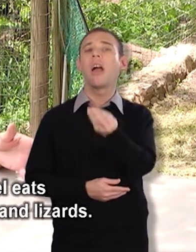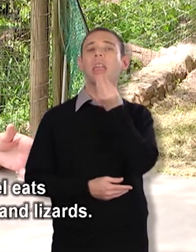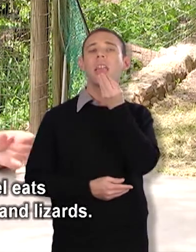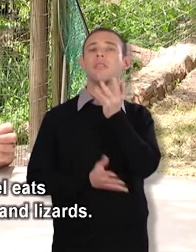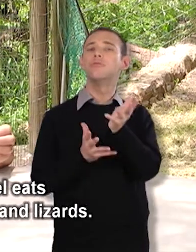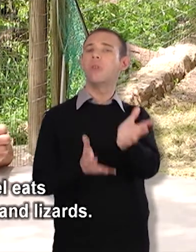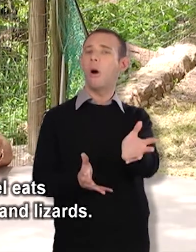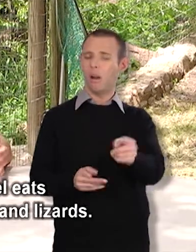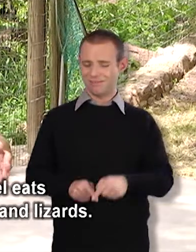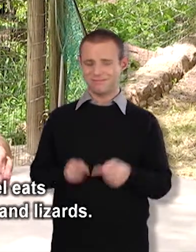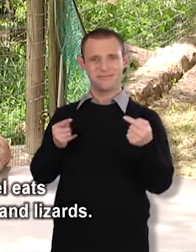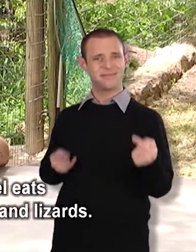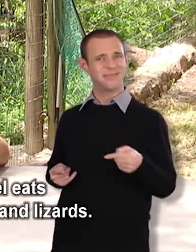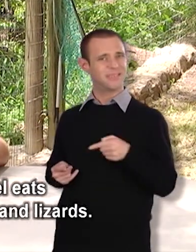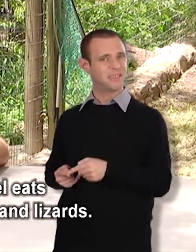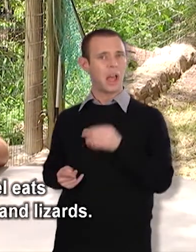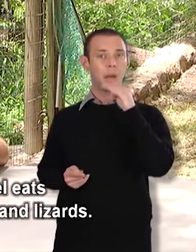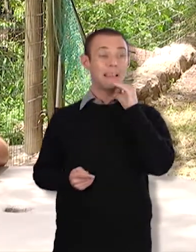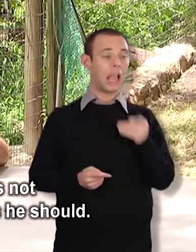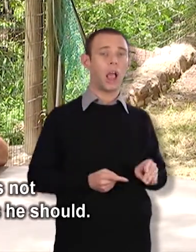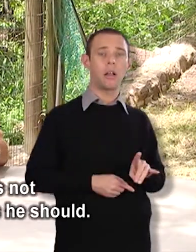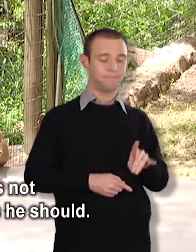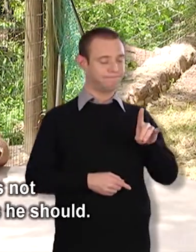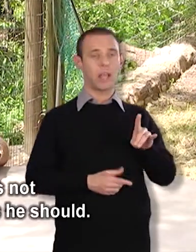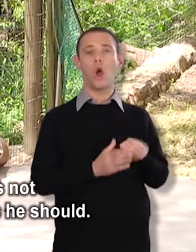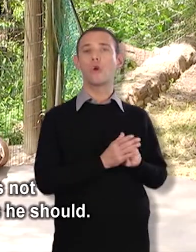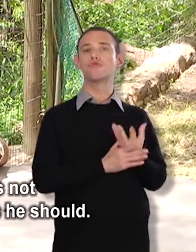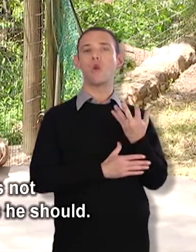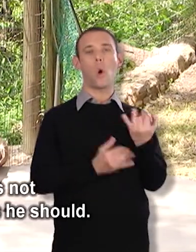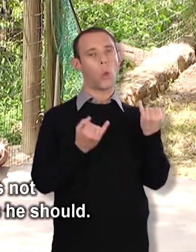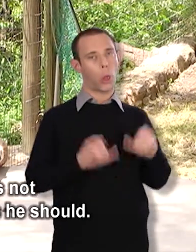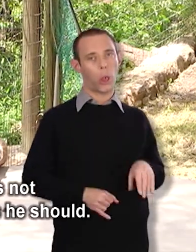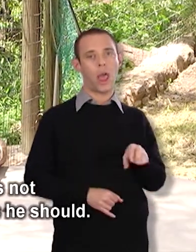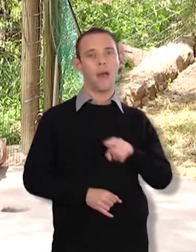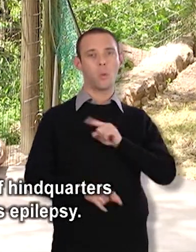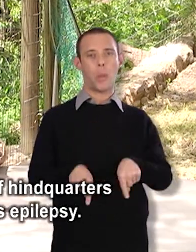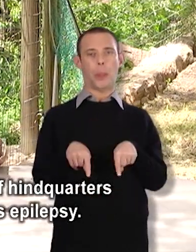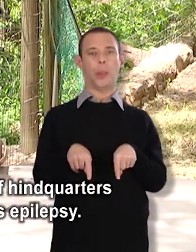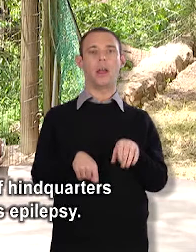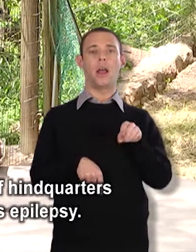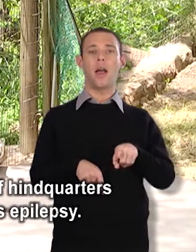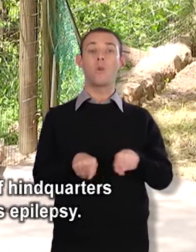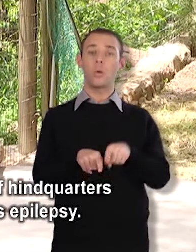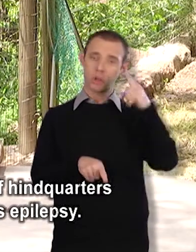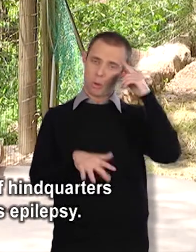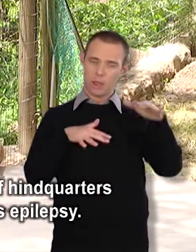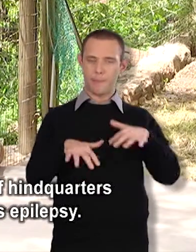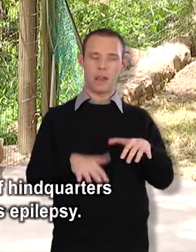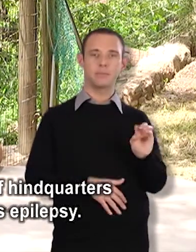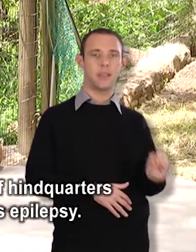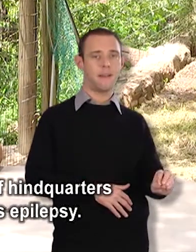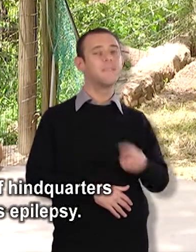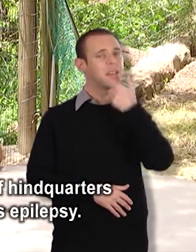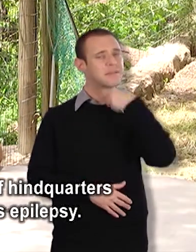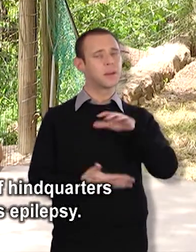they'll feed off snakes, they might eat lizards. And he has not developed as he should. He has very stiff hind